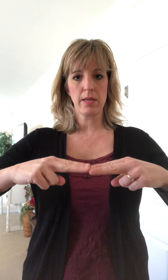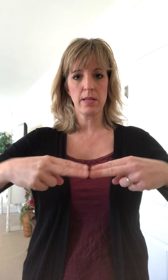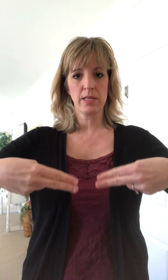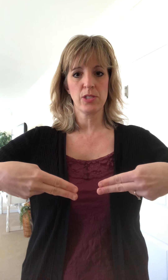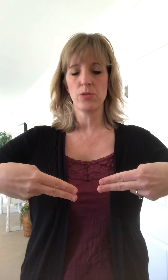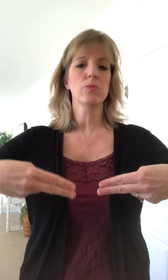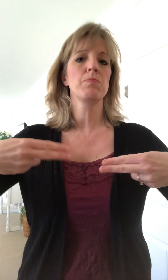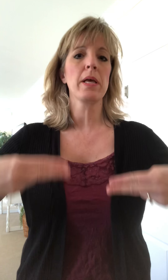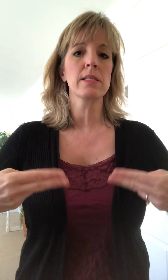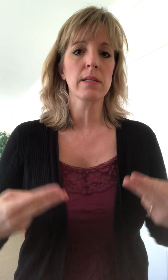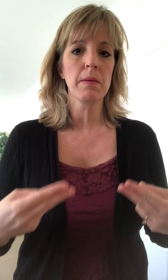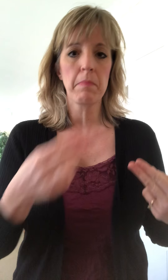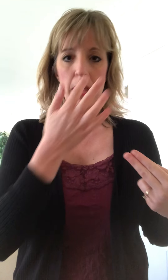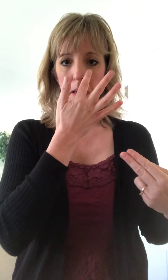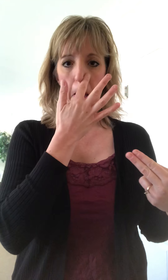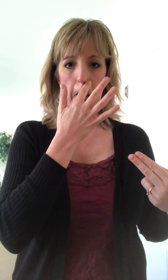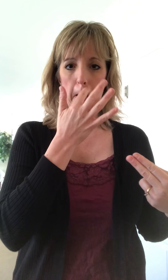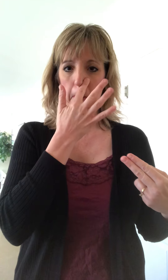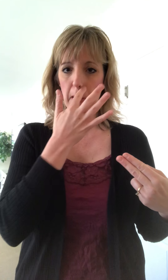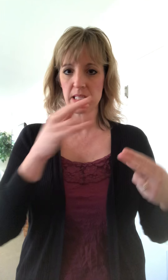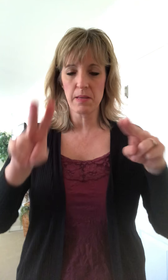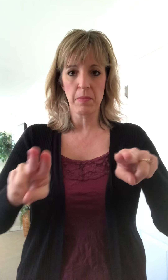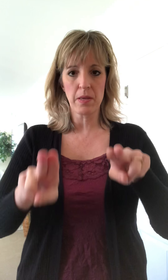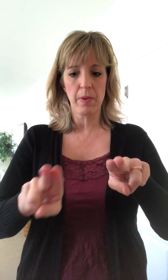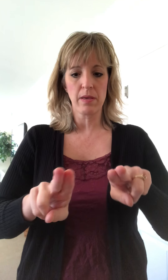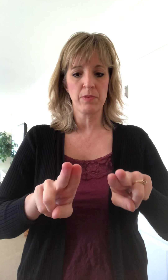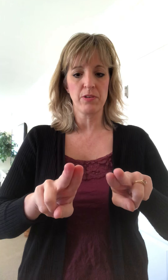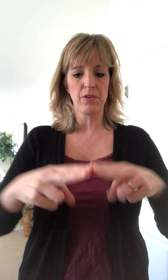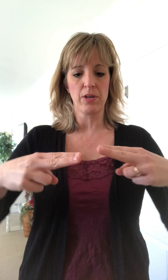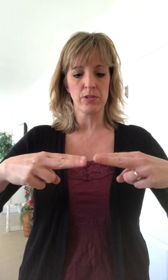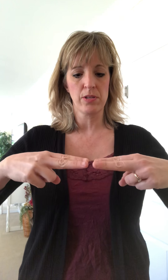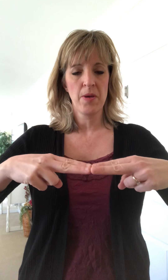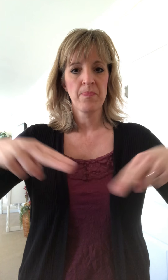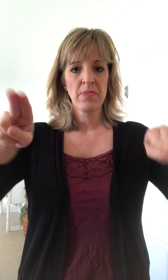Bacon is you basically make bacon